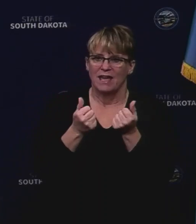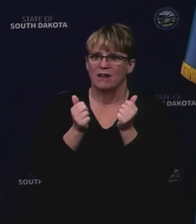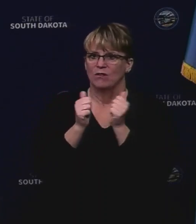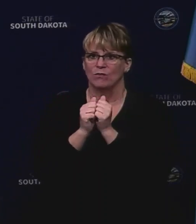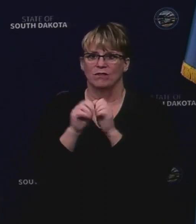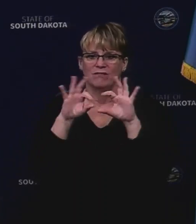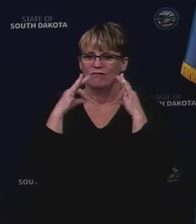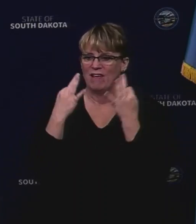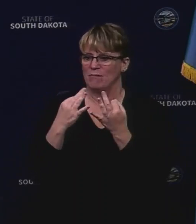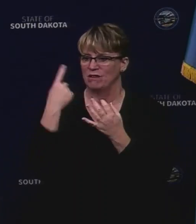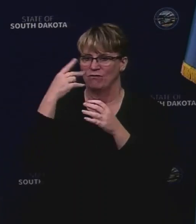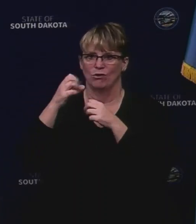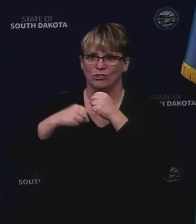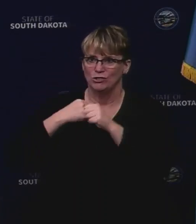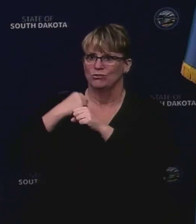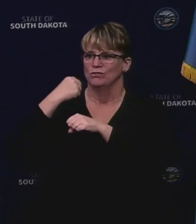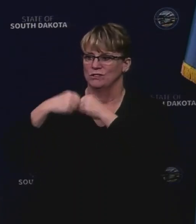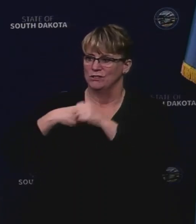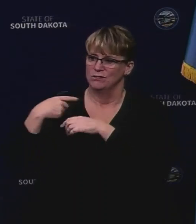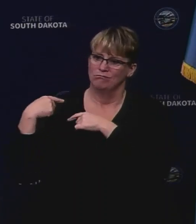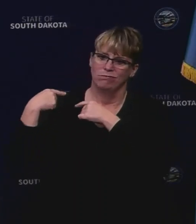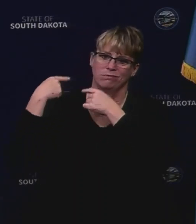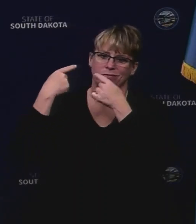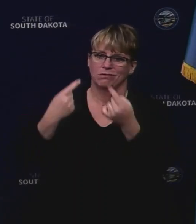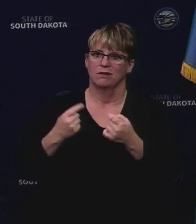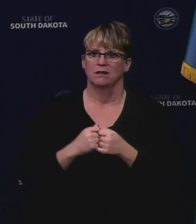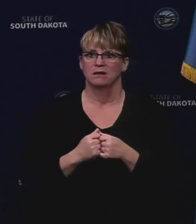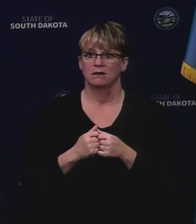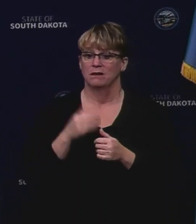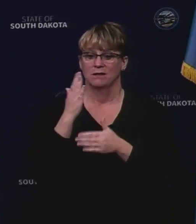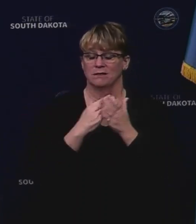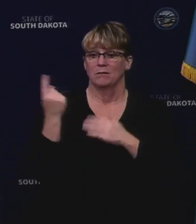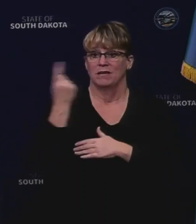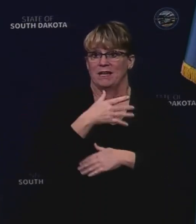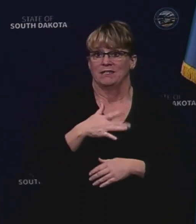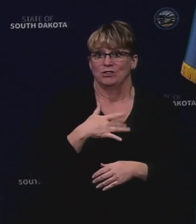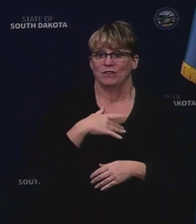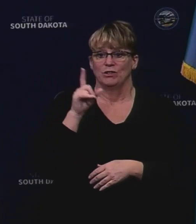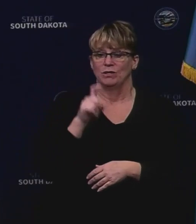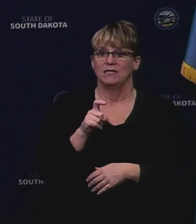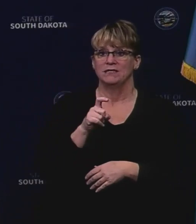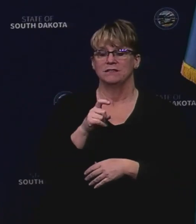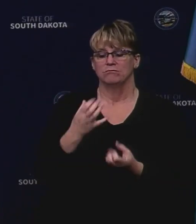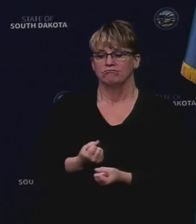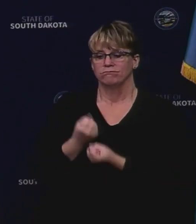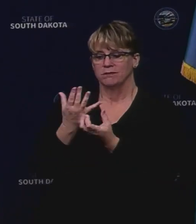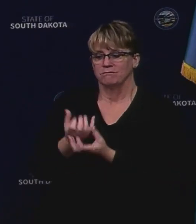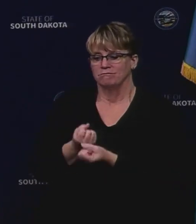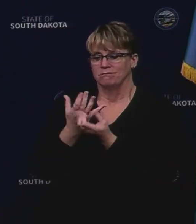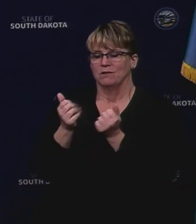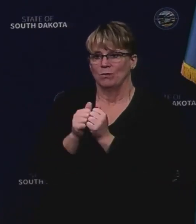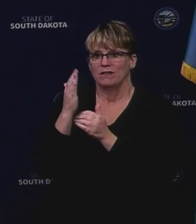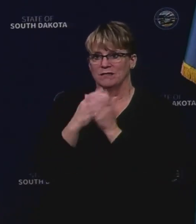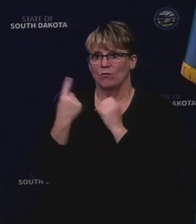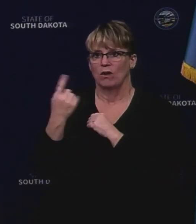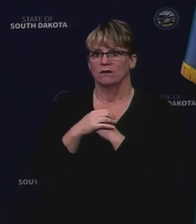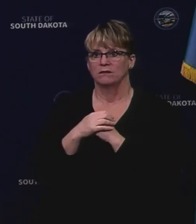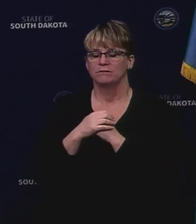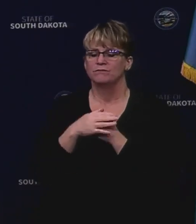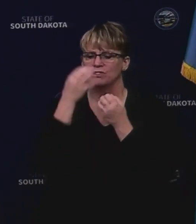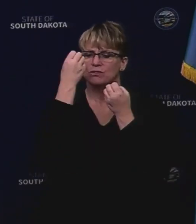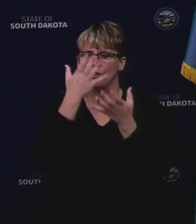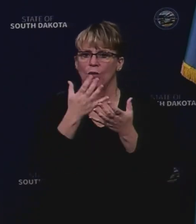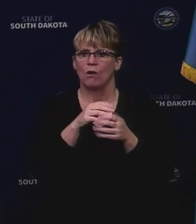family for generations, some days you may feel like you just need to talk to someone. I'm just letting you know that on